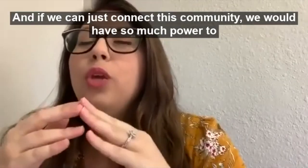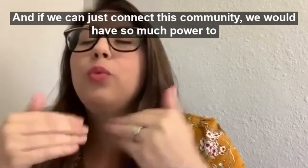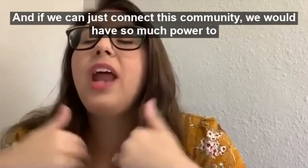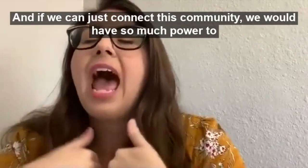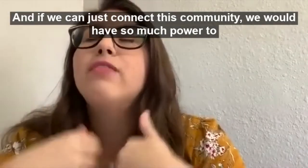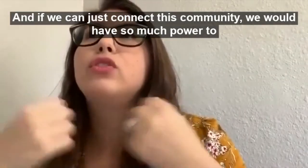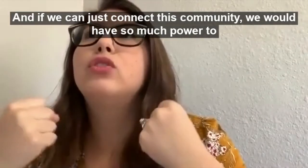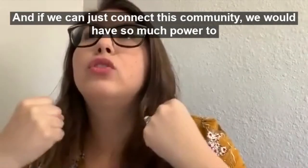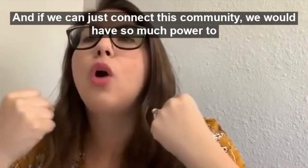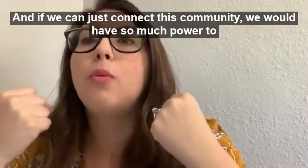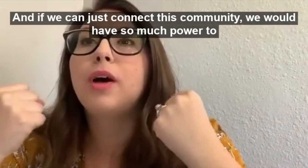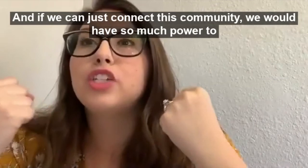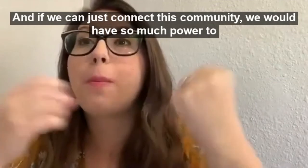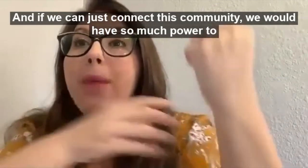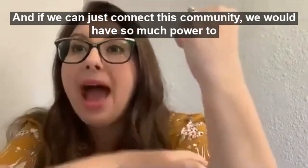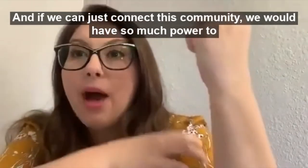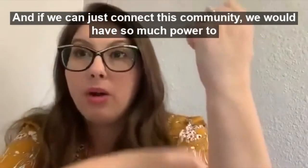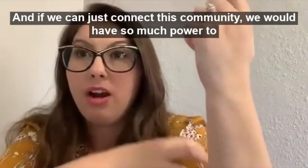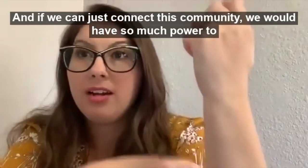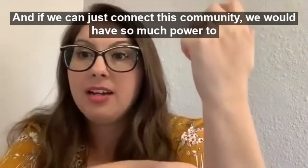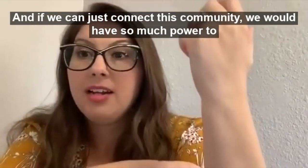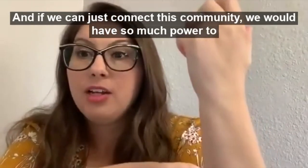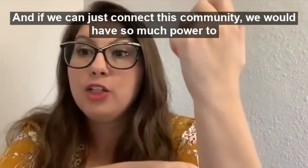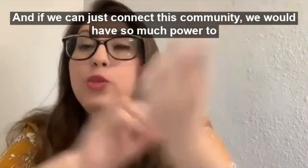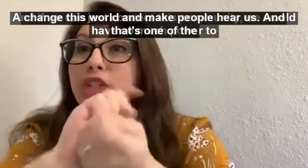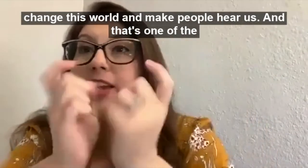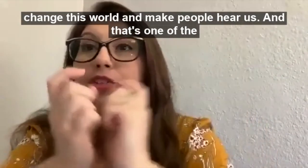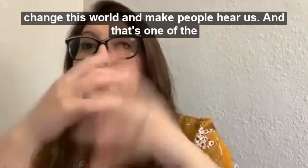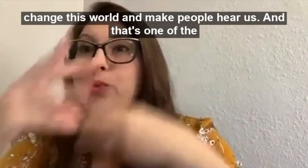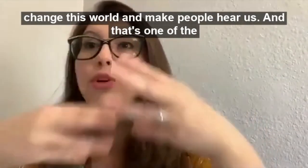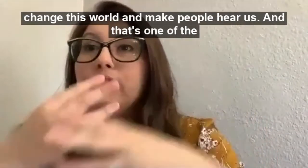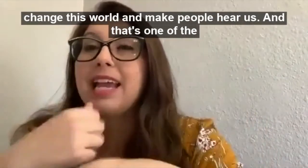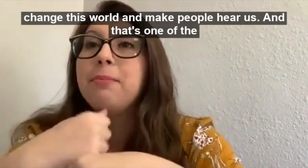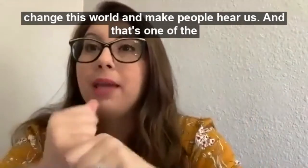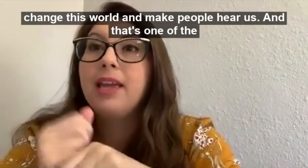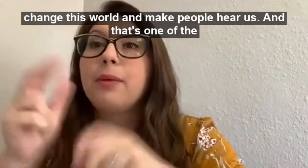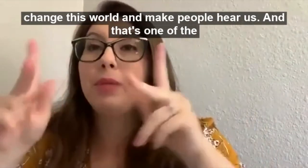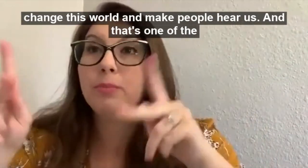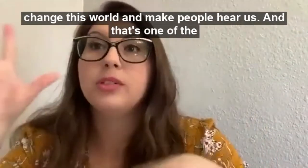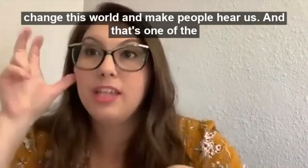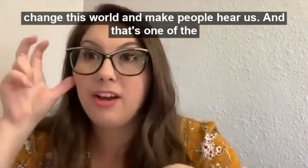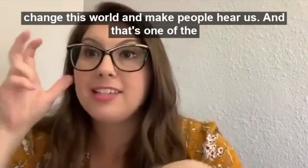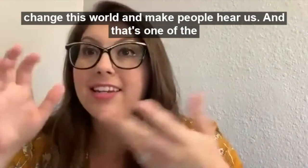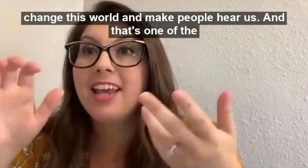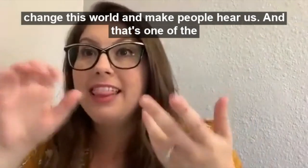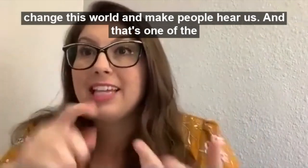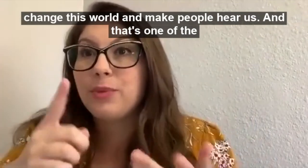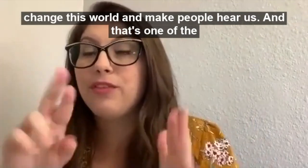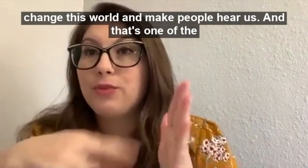would have so much power to change this world and make people hear us. And that's one of the